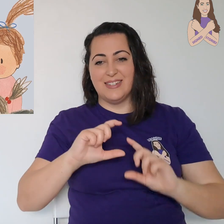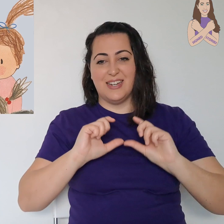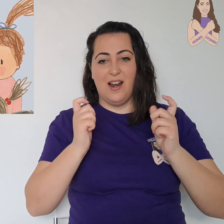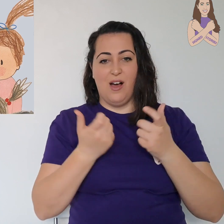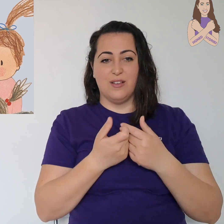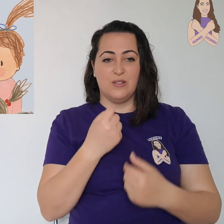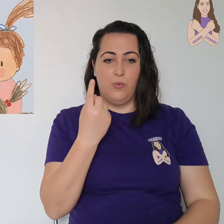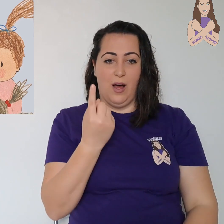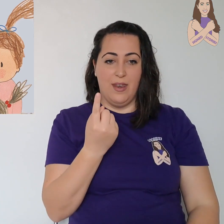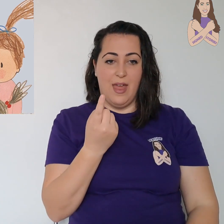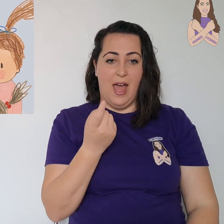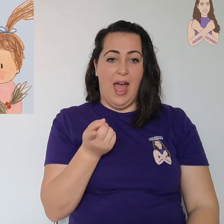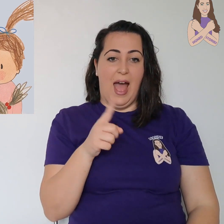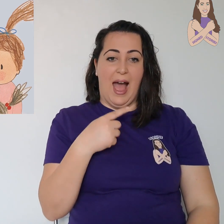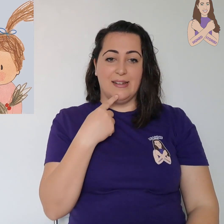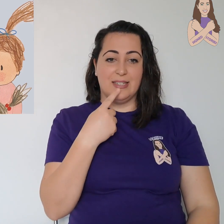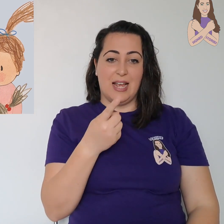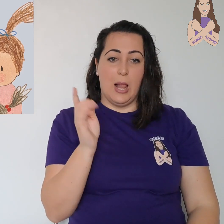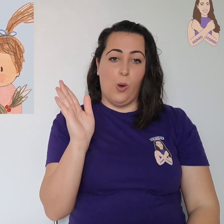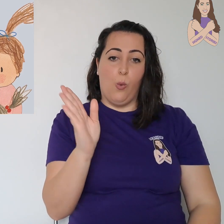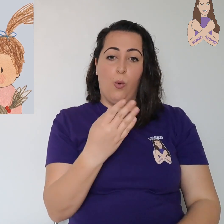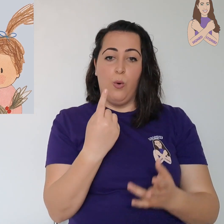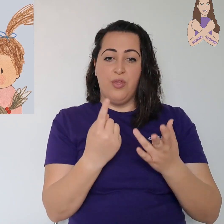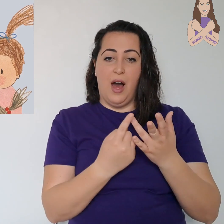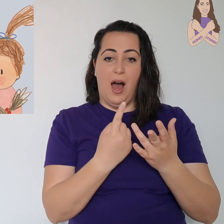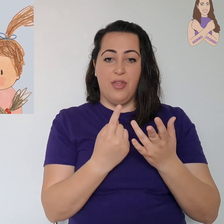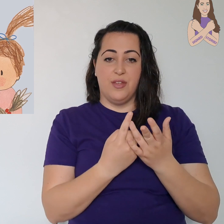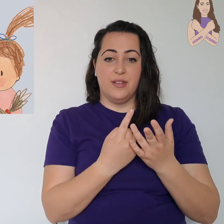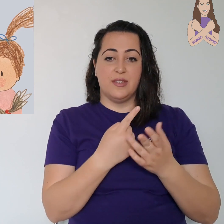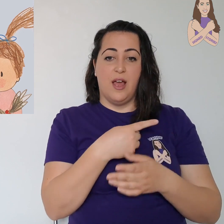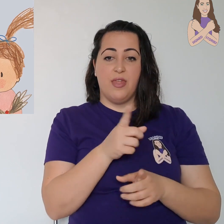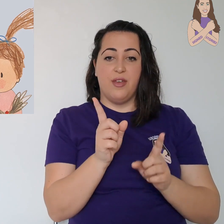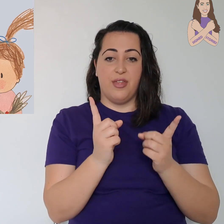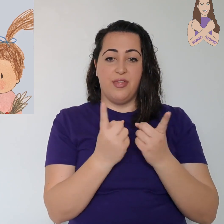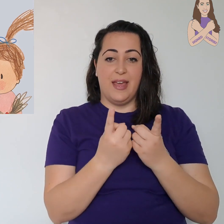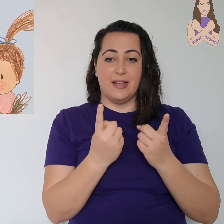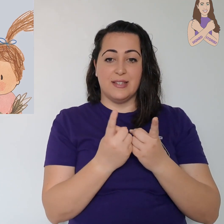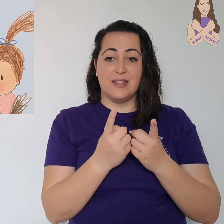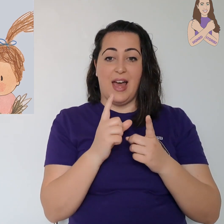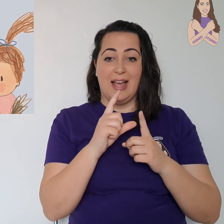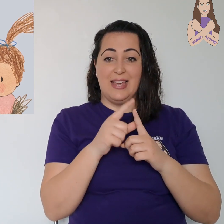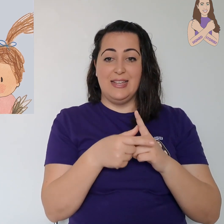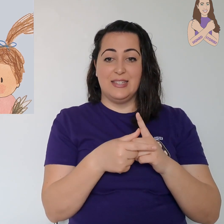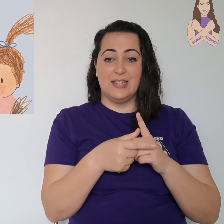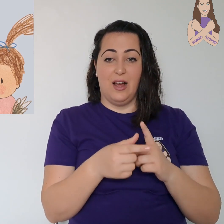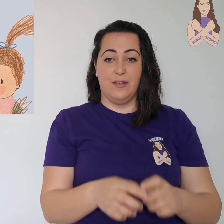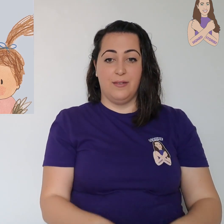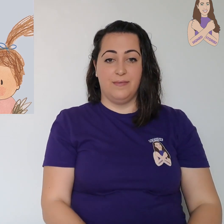to class 1 and tell all the others the things that he's done.